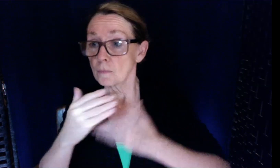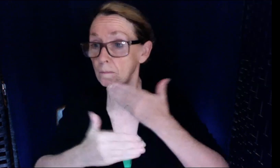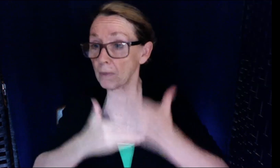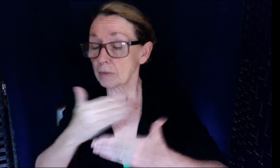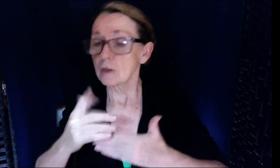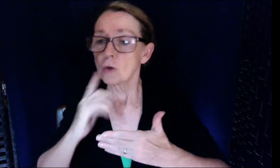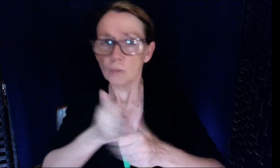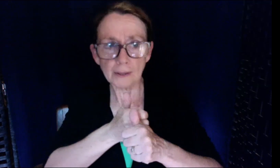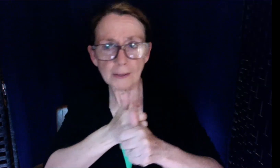for.